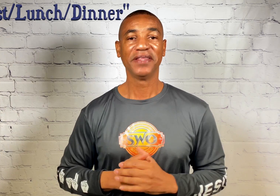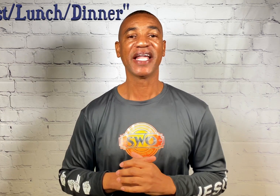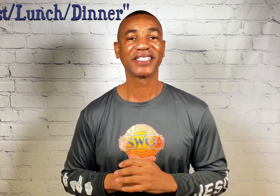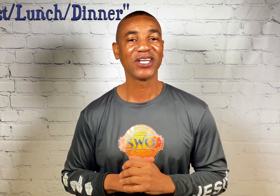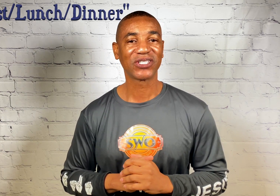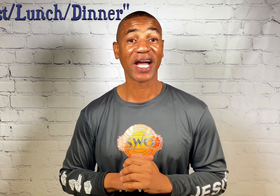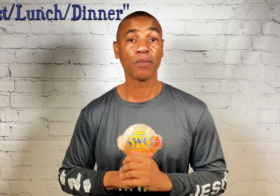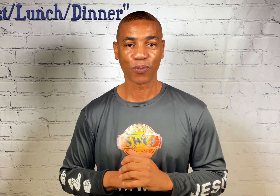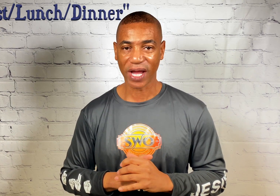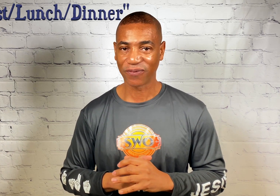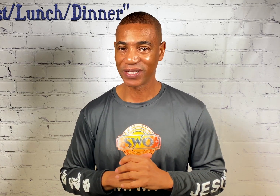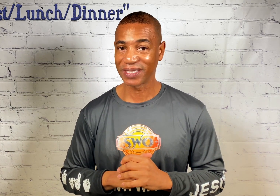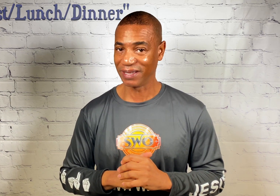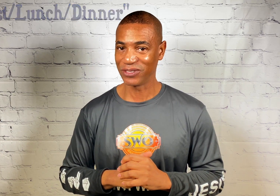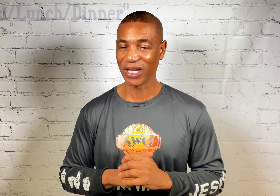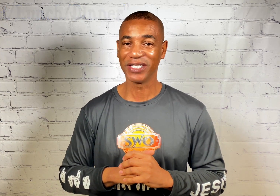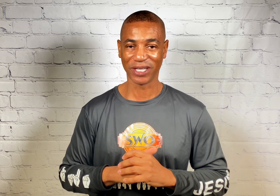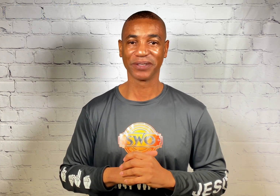That is how you sign breakfast, lunch, and dinner.